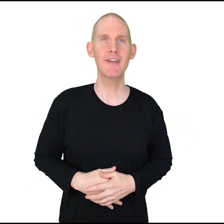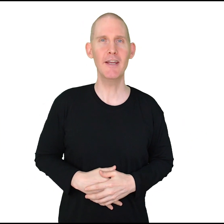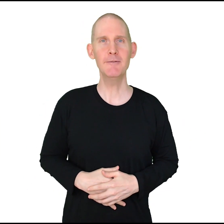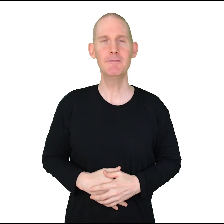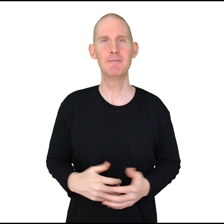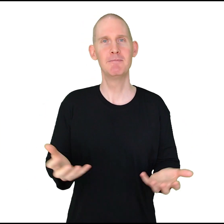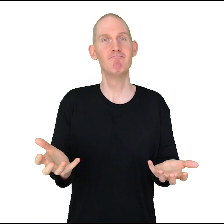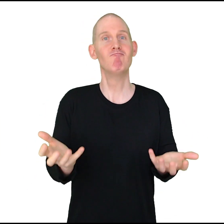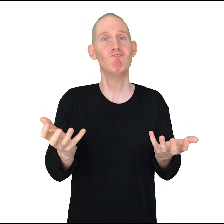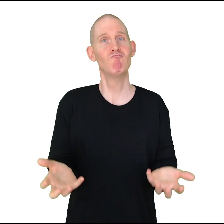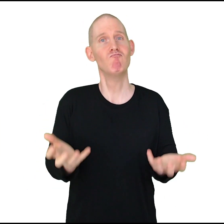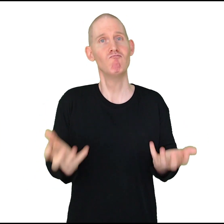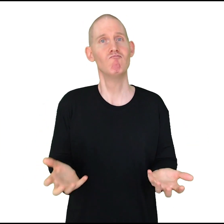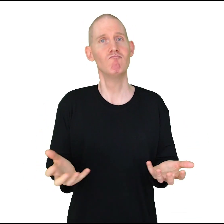again.